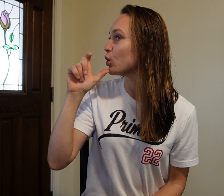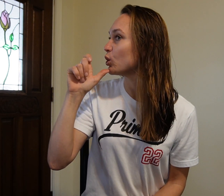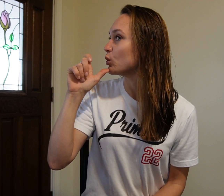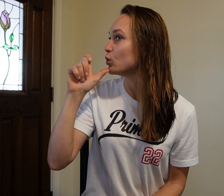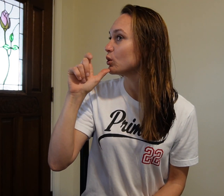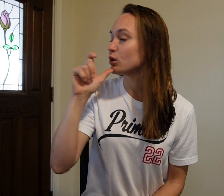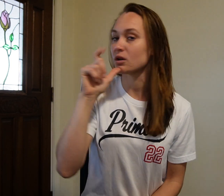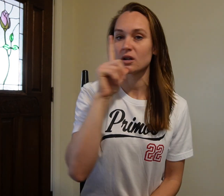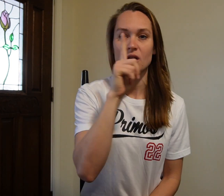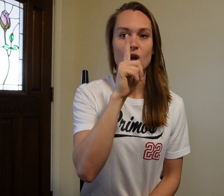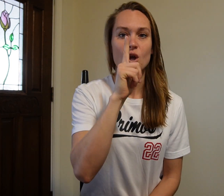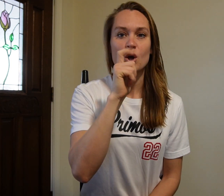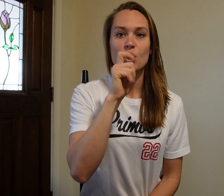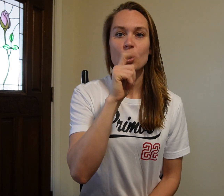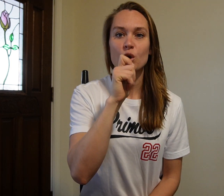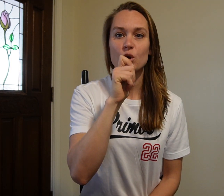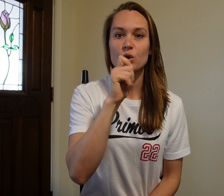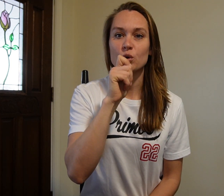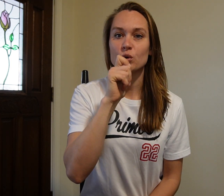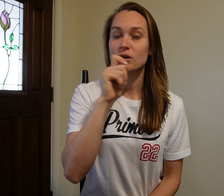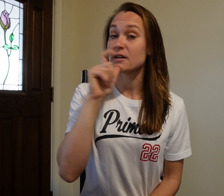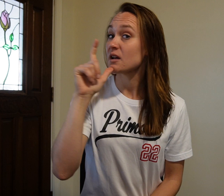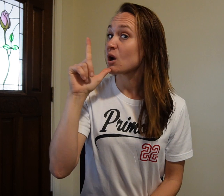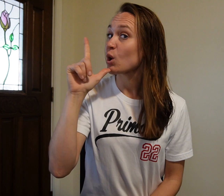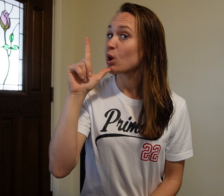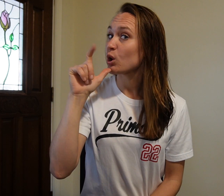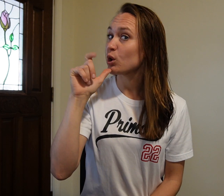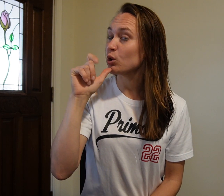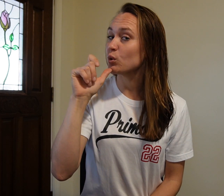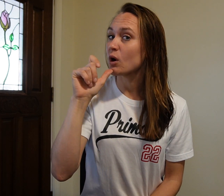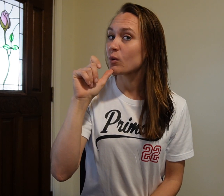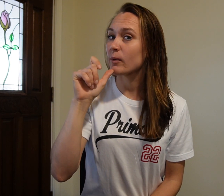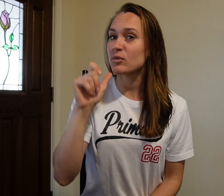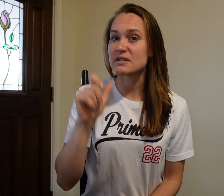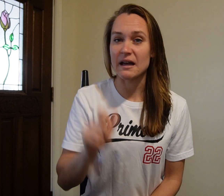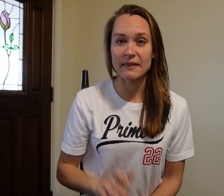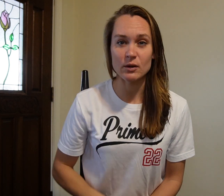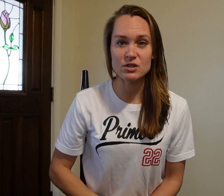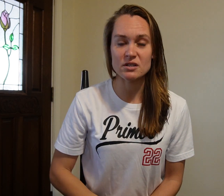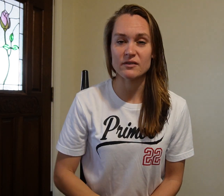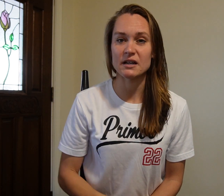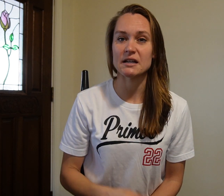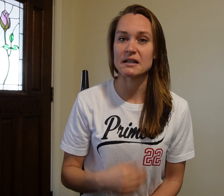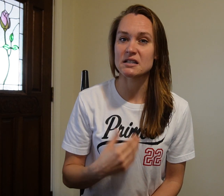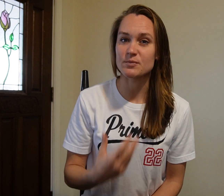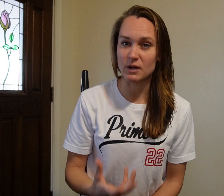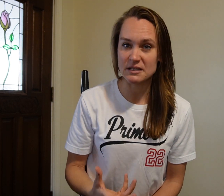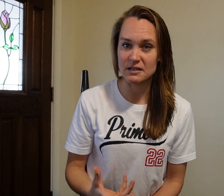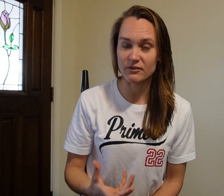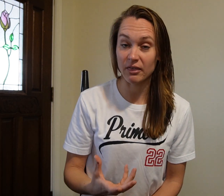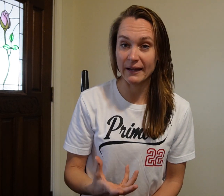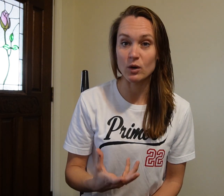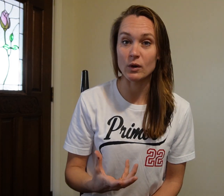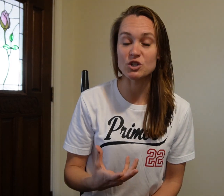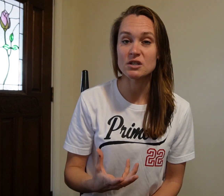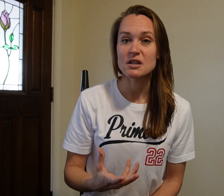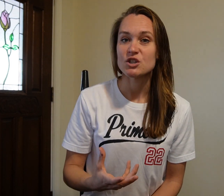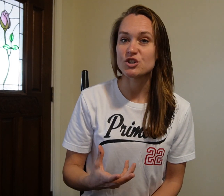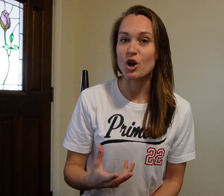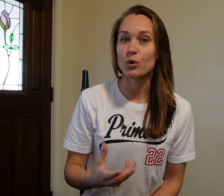Who? Who? Who? Remember, sign language is a very expressive language. So